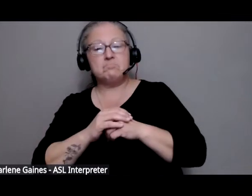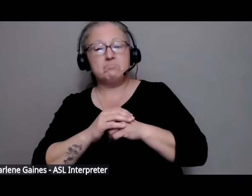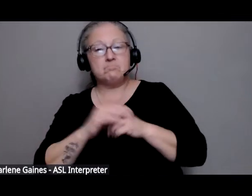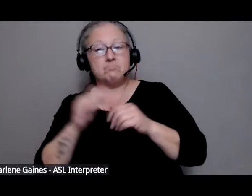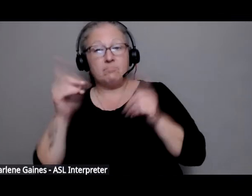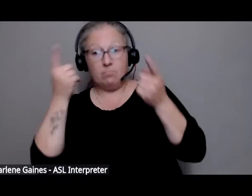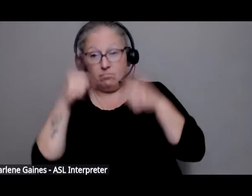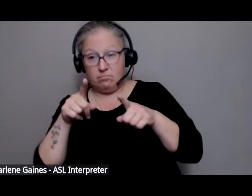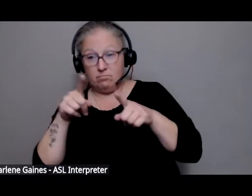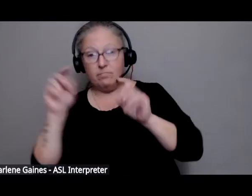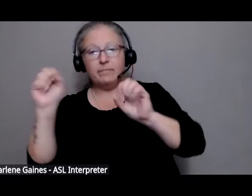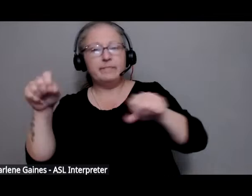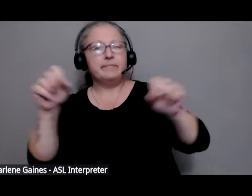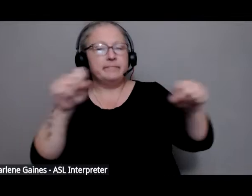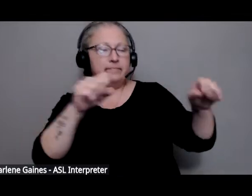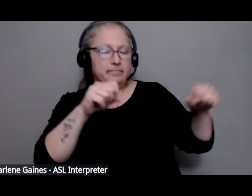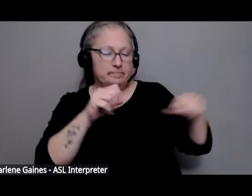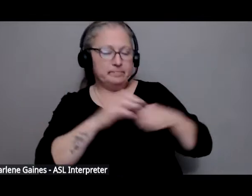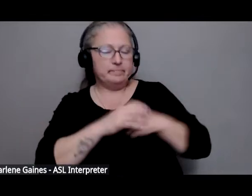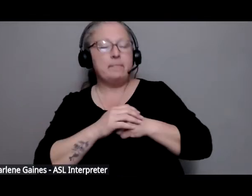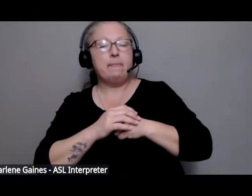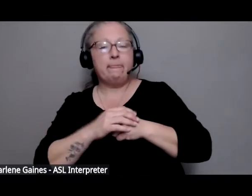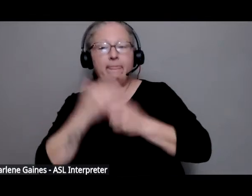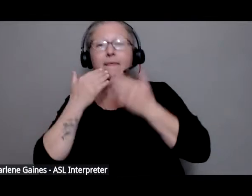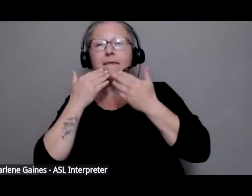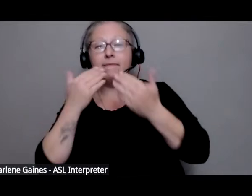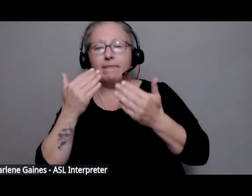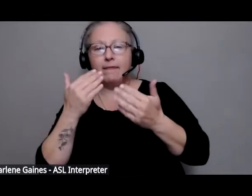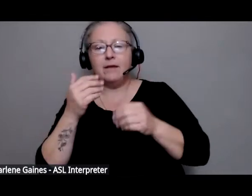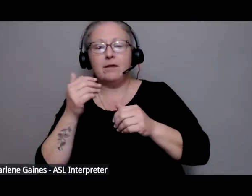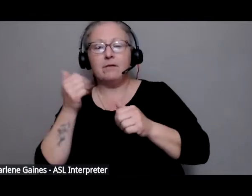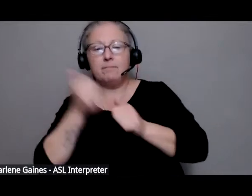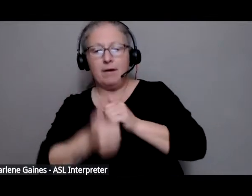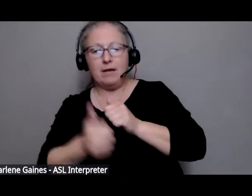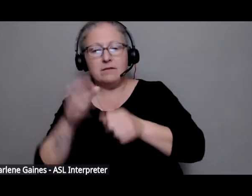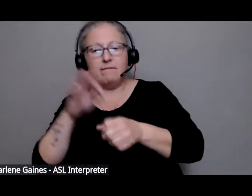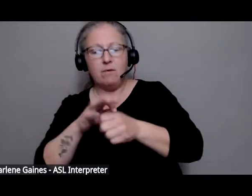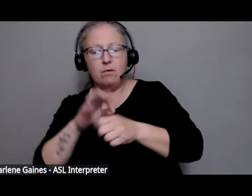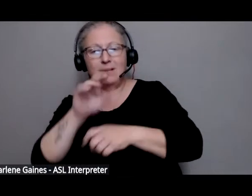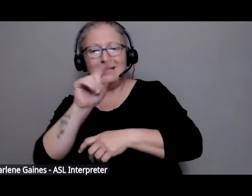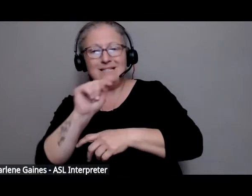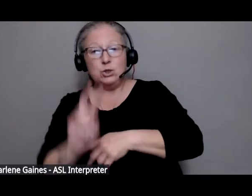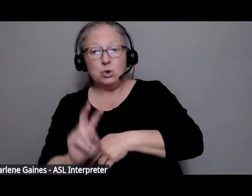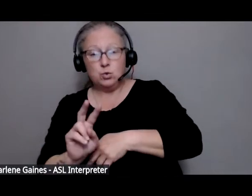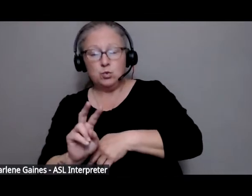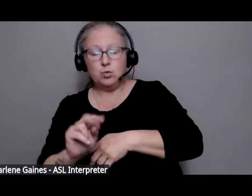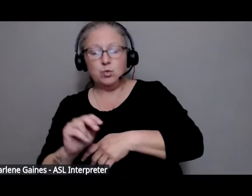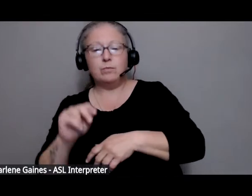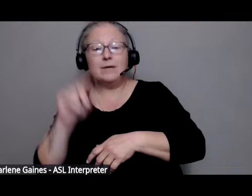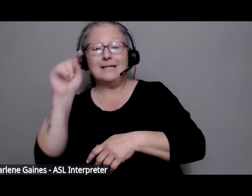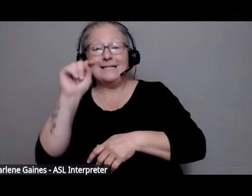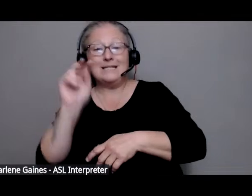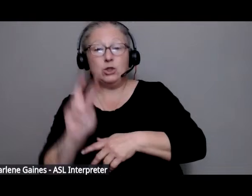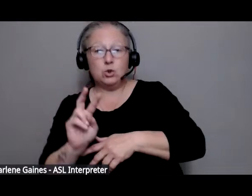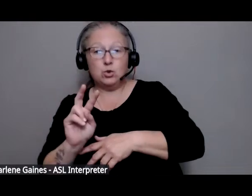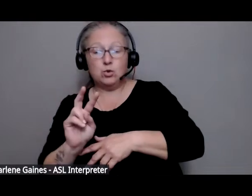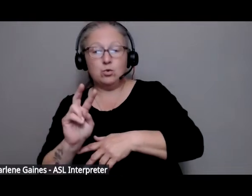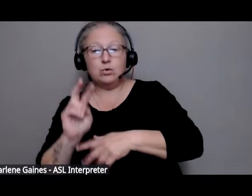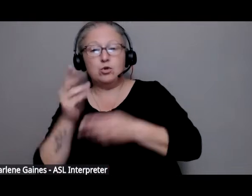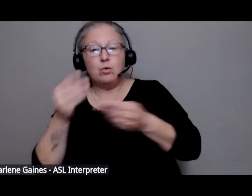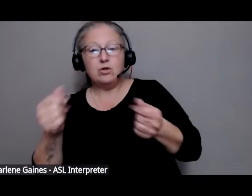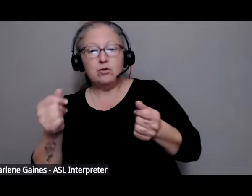in favor? Aye. Aye. Thank you. It passes unanimously. T2. The T2 is the resolution